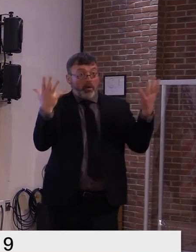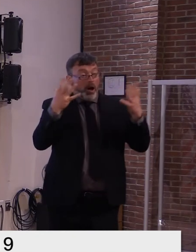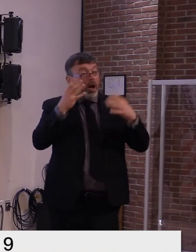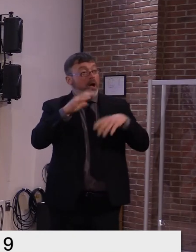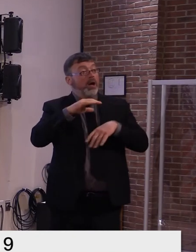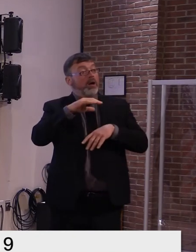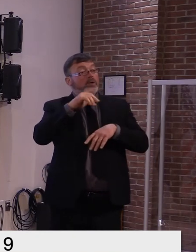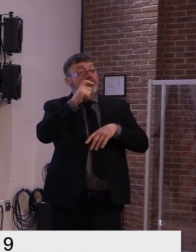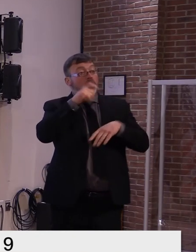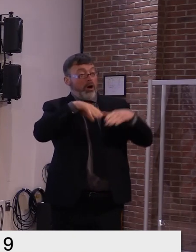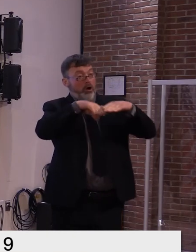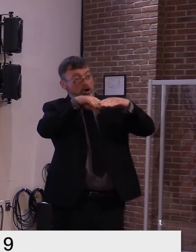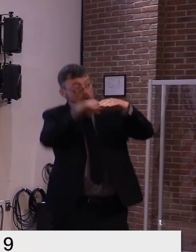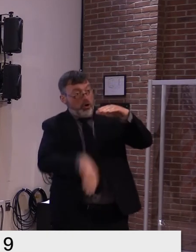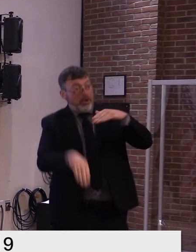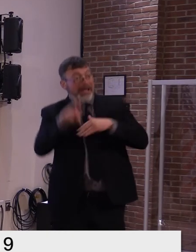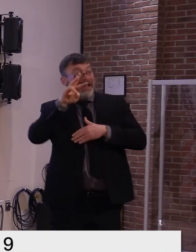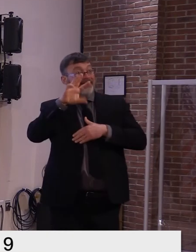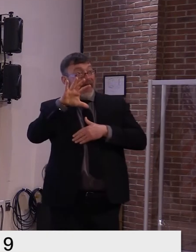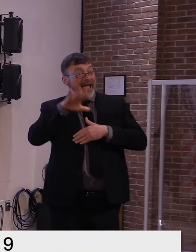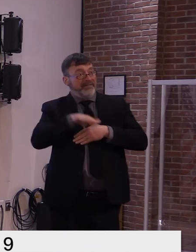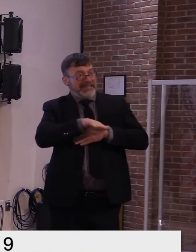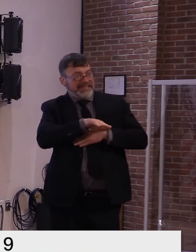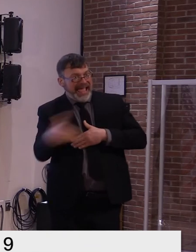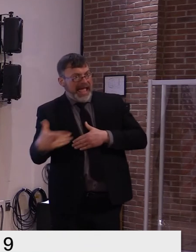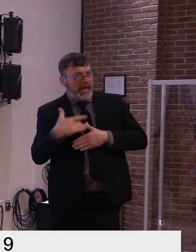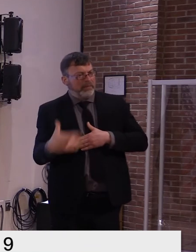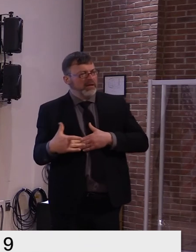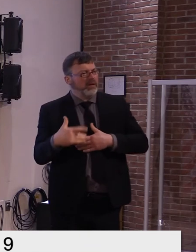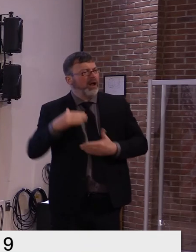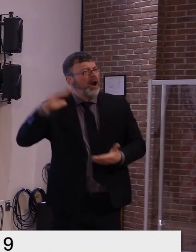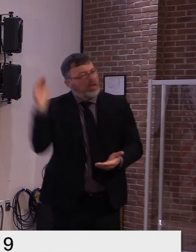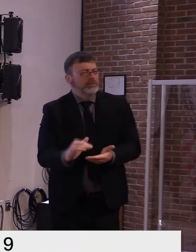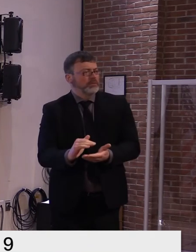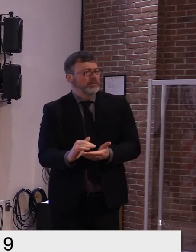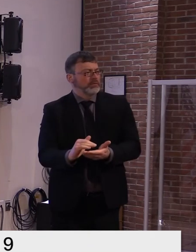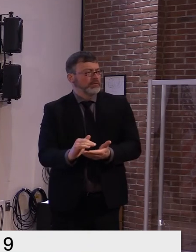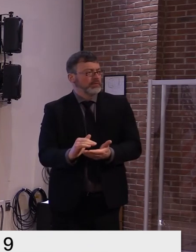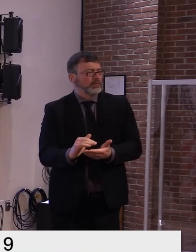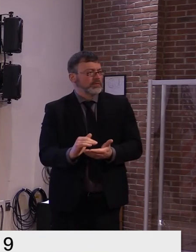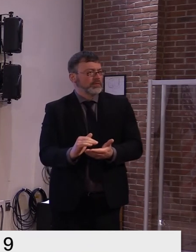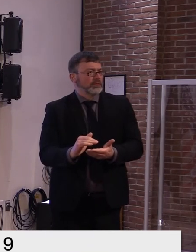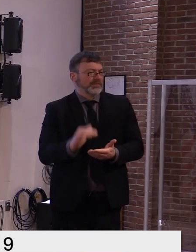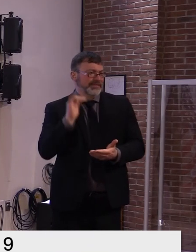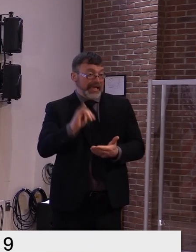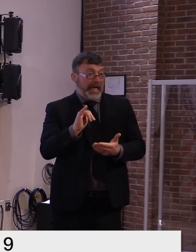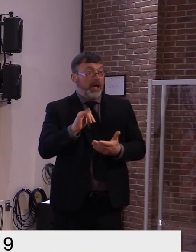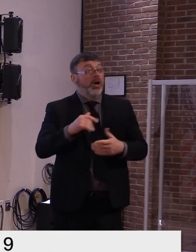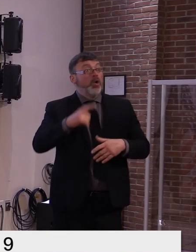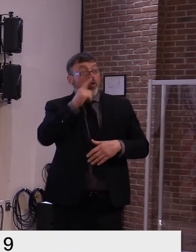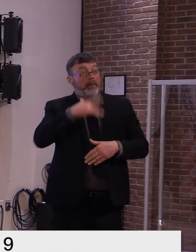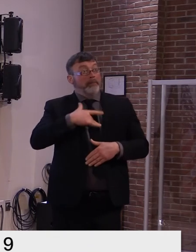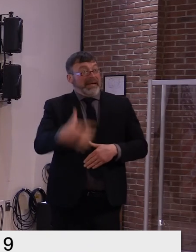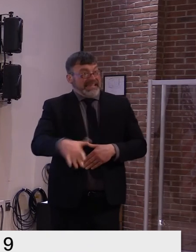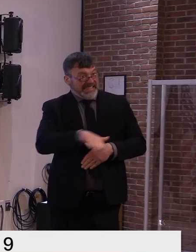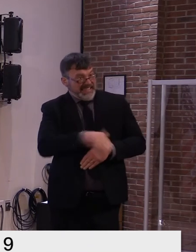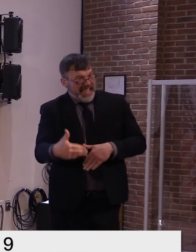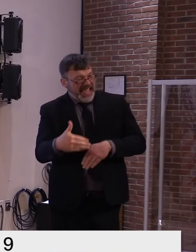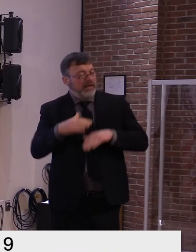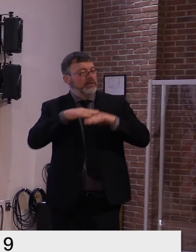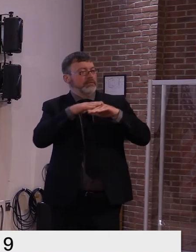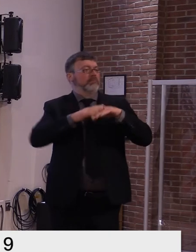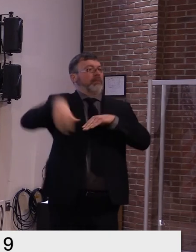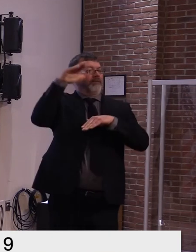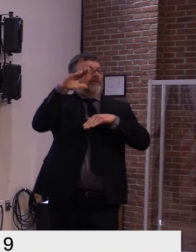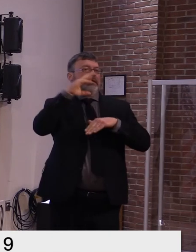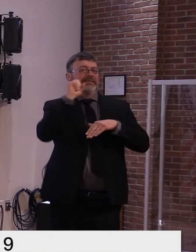greatly, greatly reduced as opposed to those over 65. So there isn't any sort of plans other than the